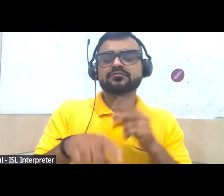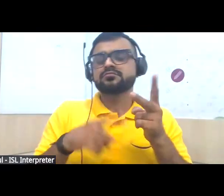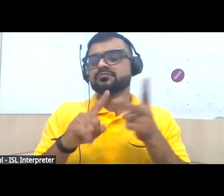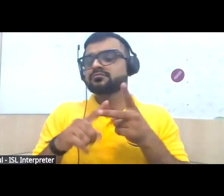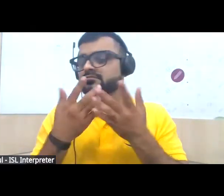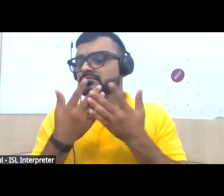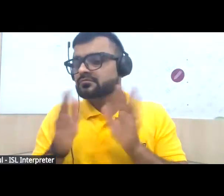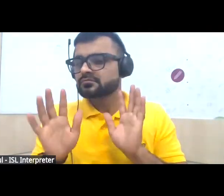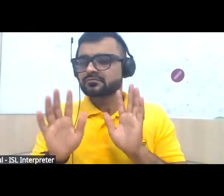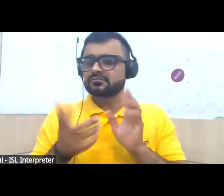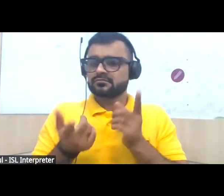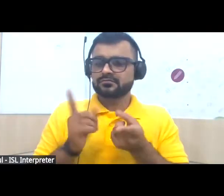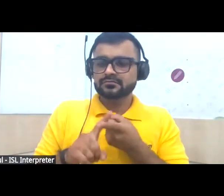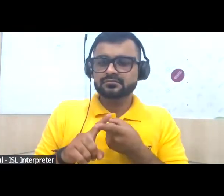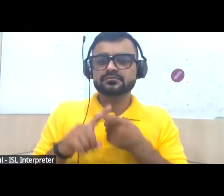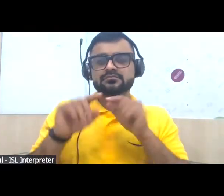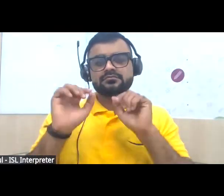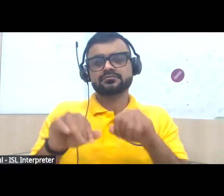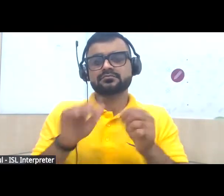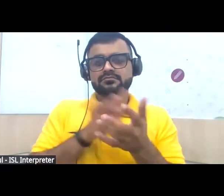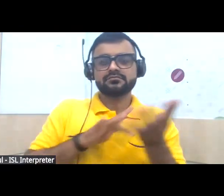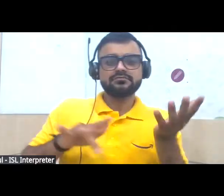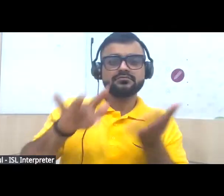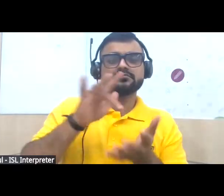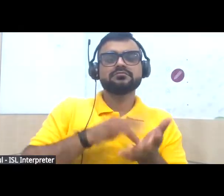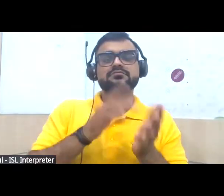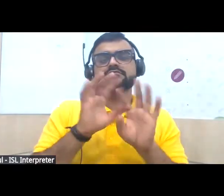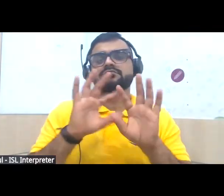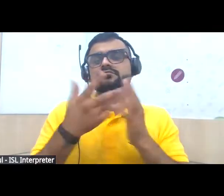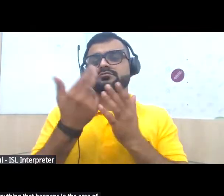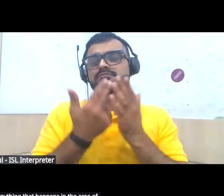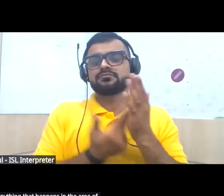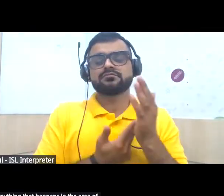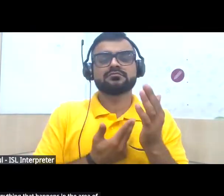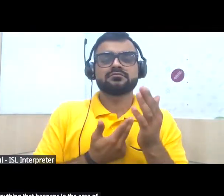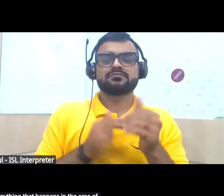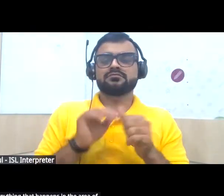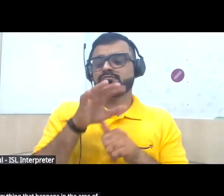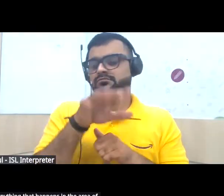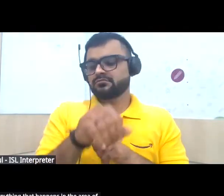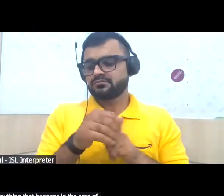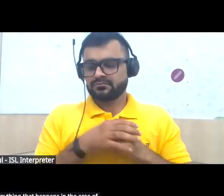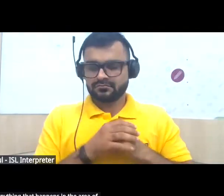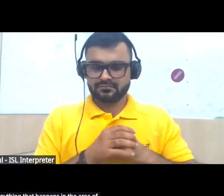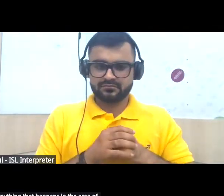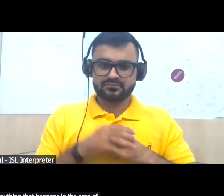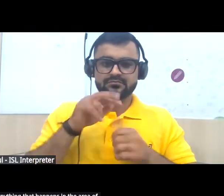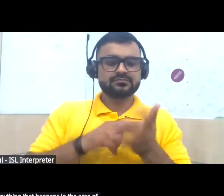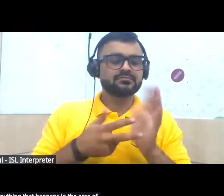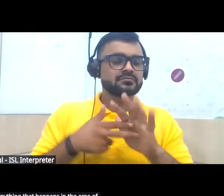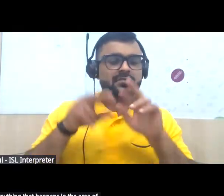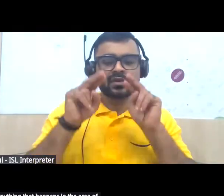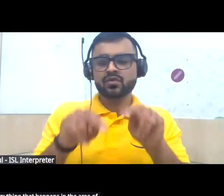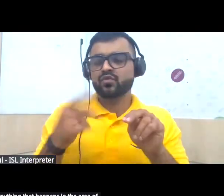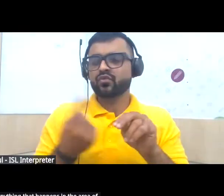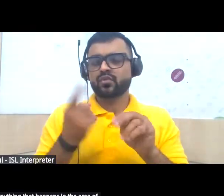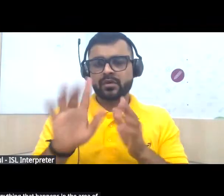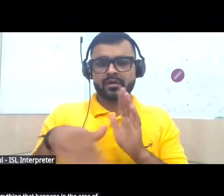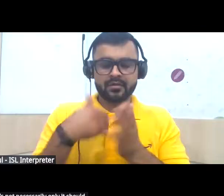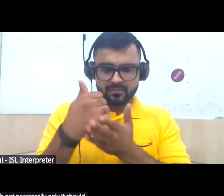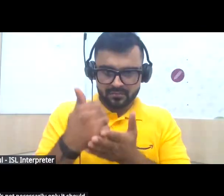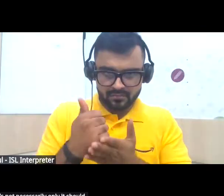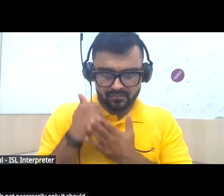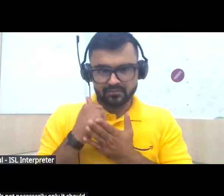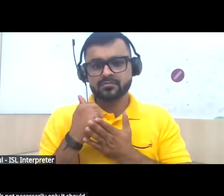that happens in the area of universal design and accessibility. So it's not necessarily only it should help me in